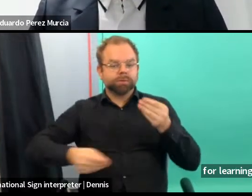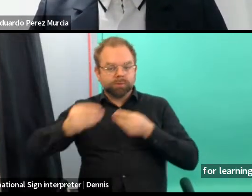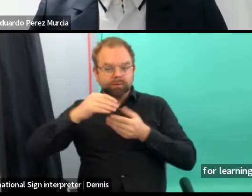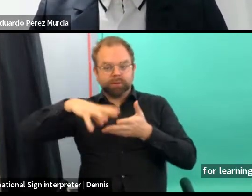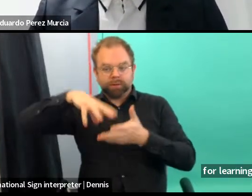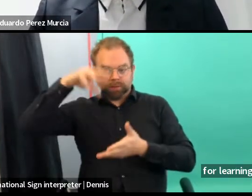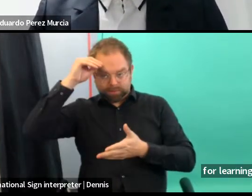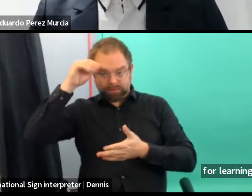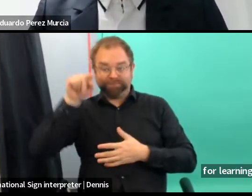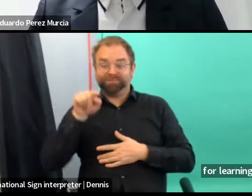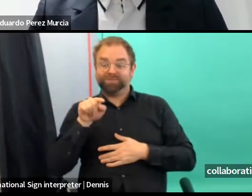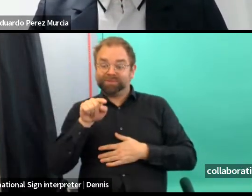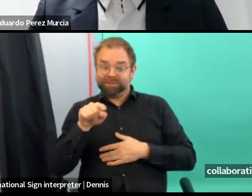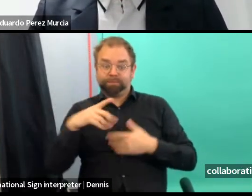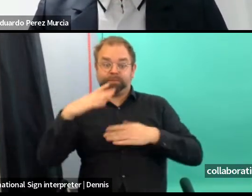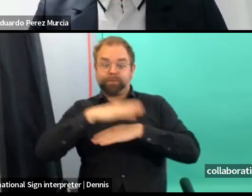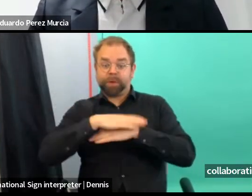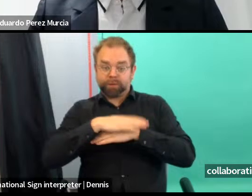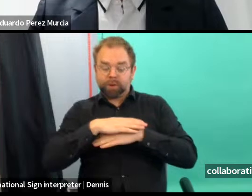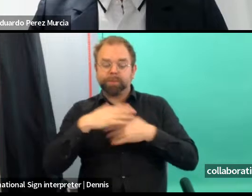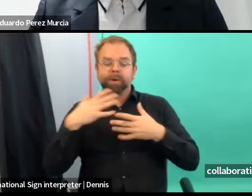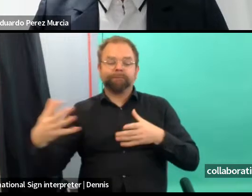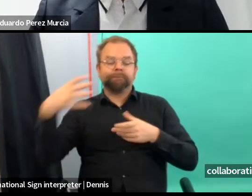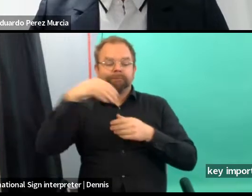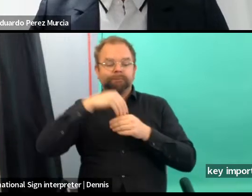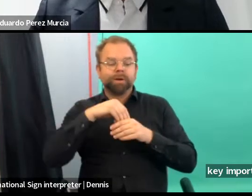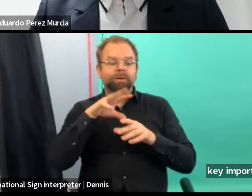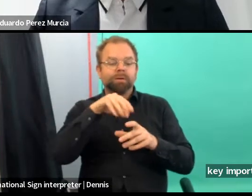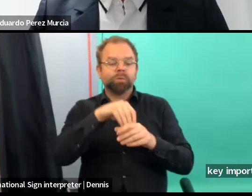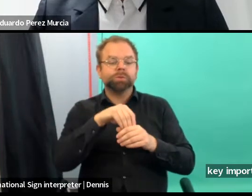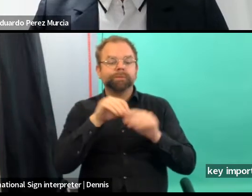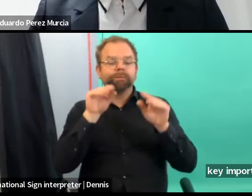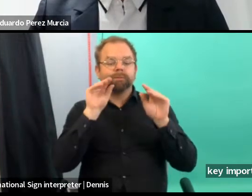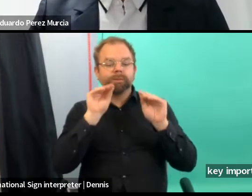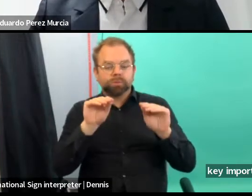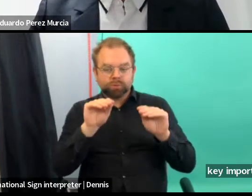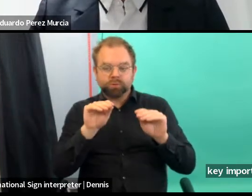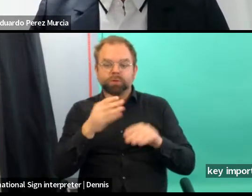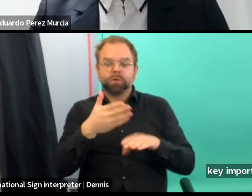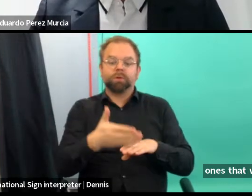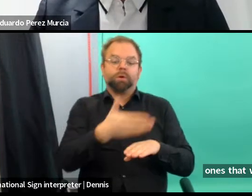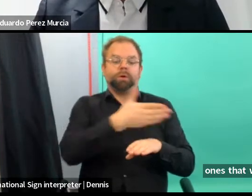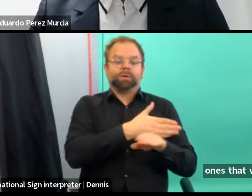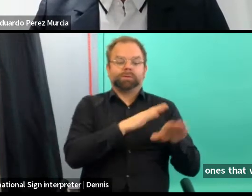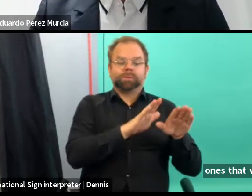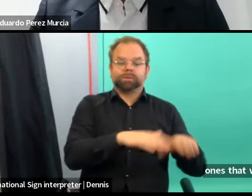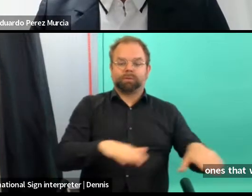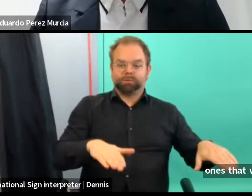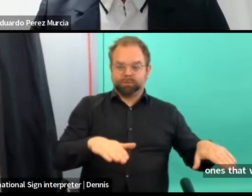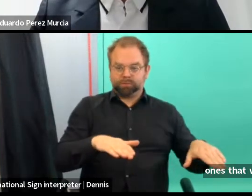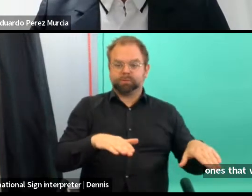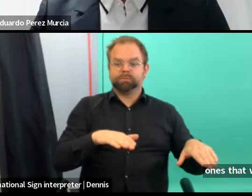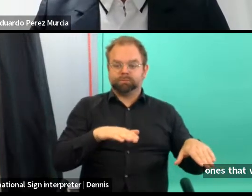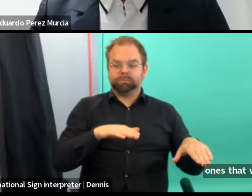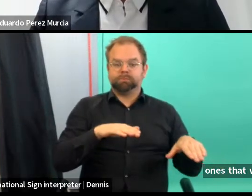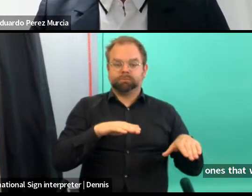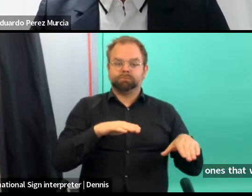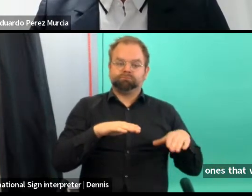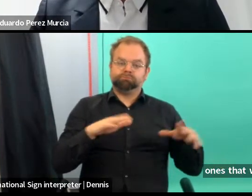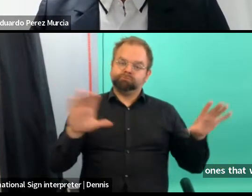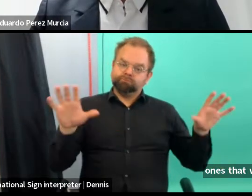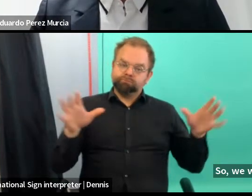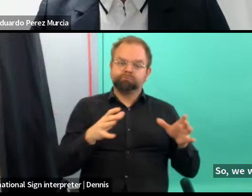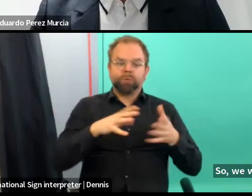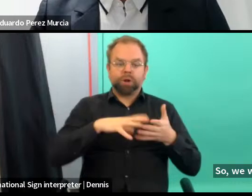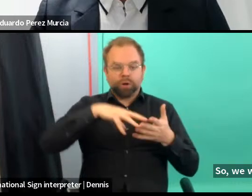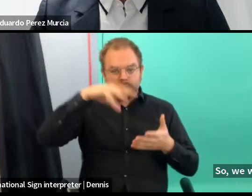key important actions like the ones that we just had today. So we would like to invite you to join and